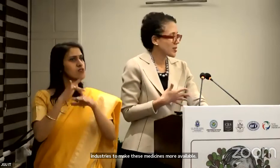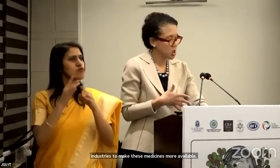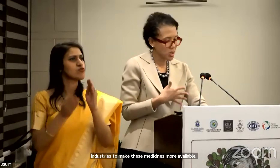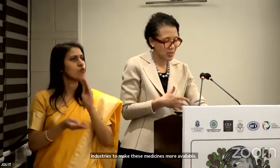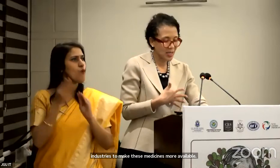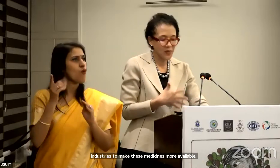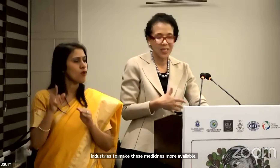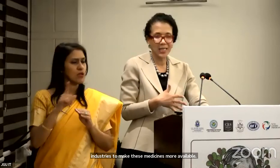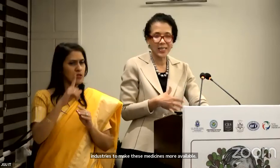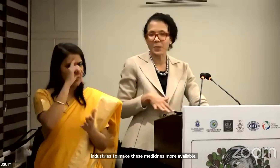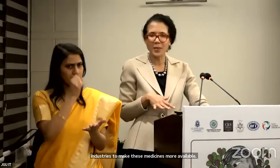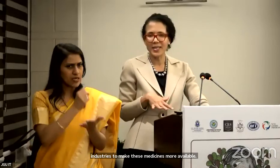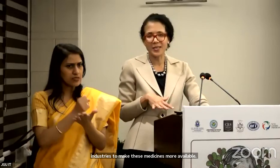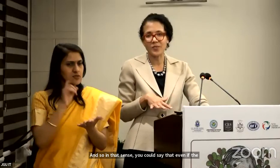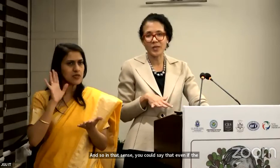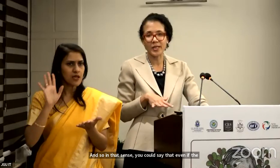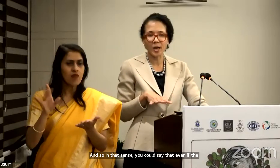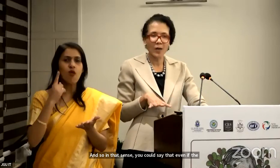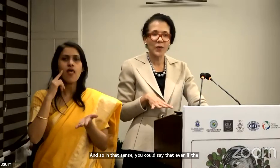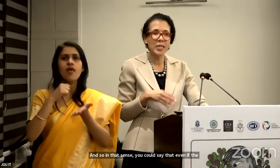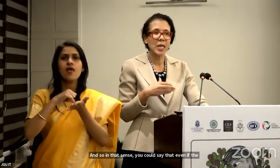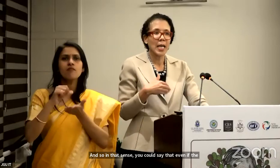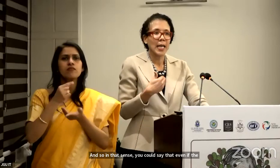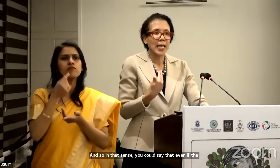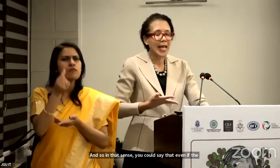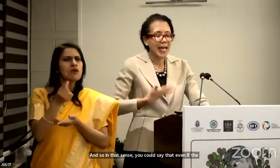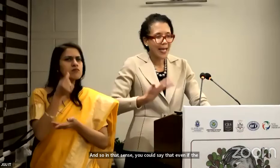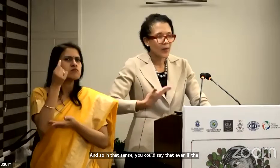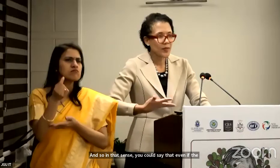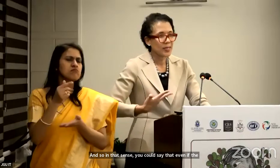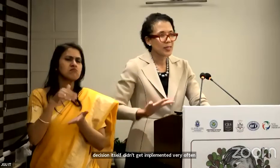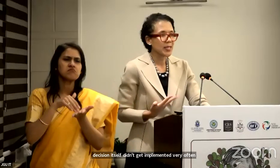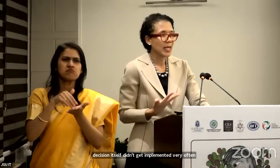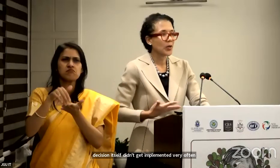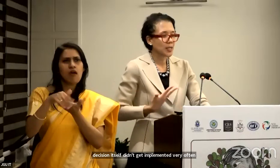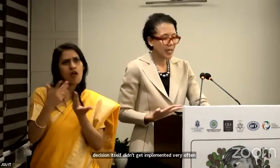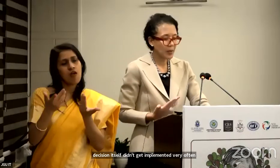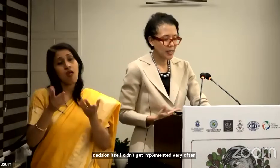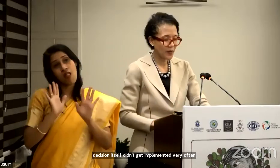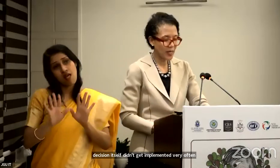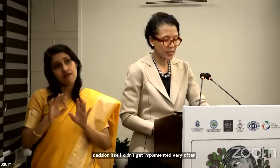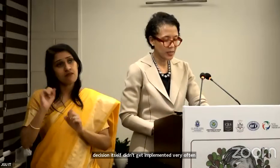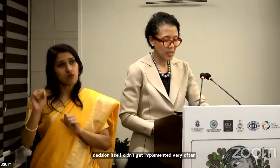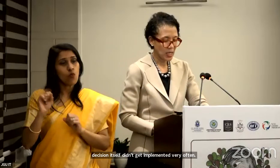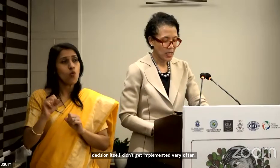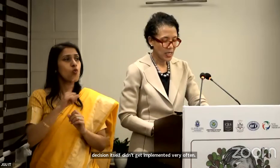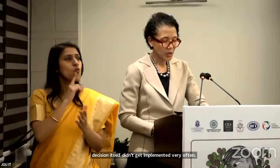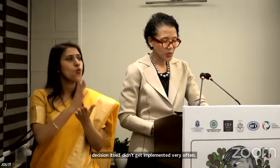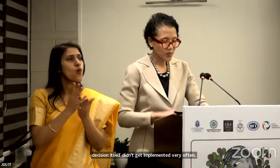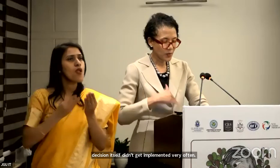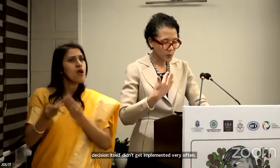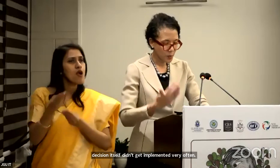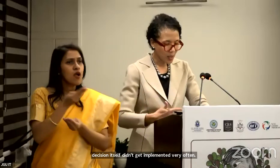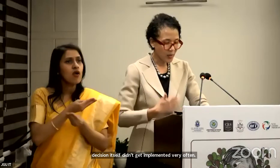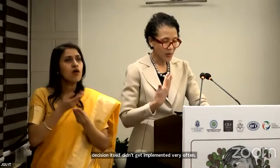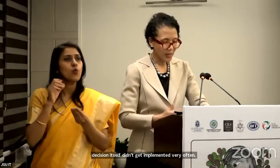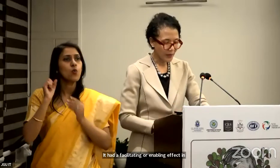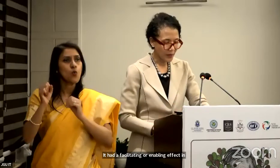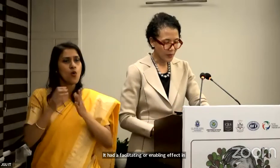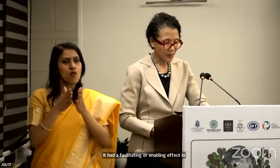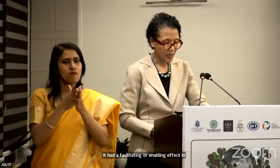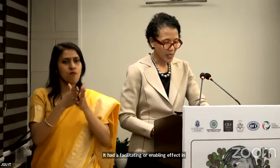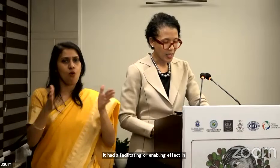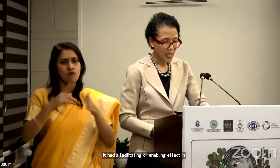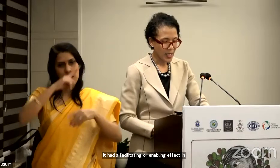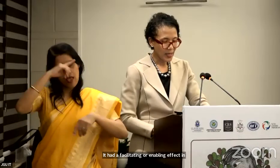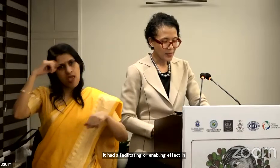if the decision itself didn't get implemented very often, it had a facilitating or enabling effect in terms of the broader